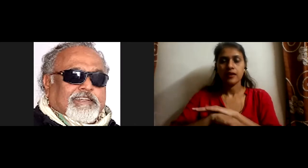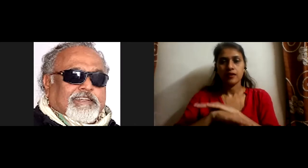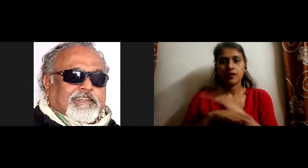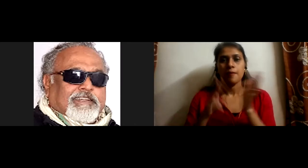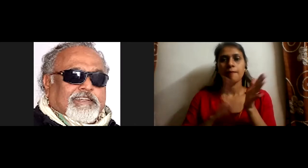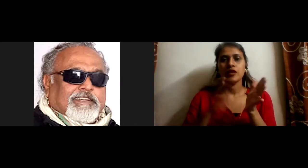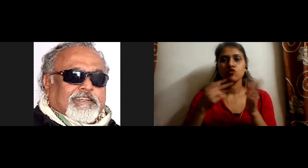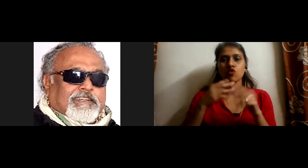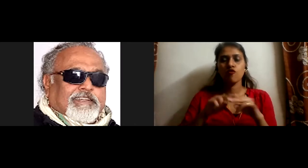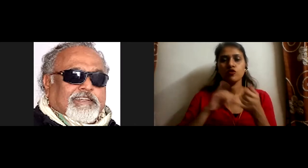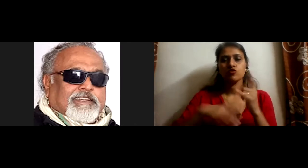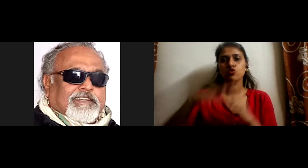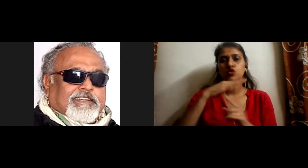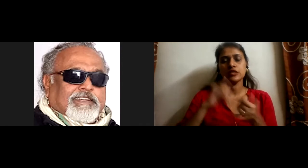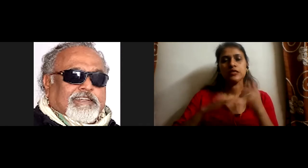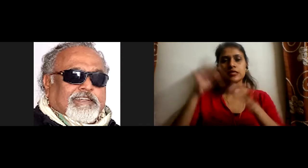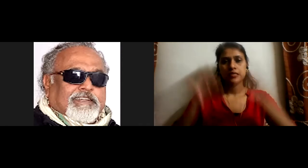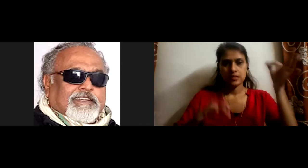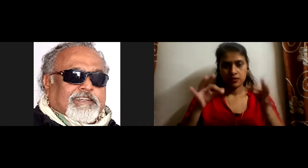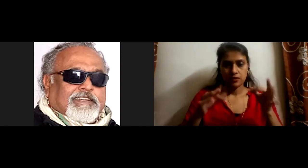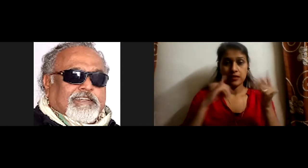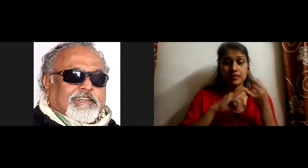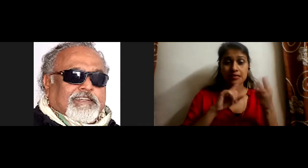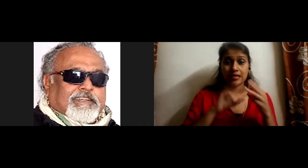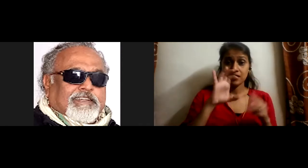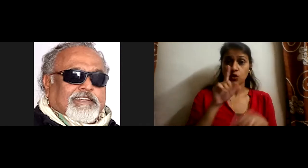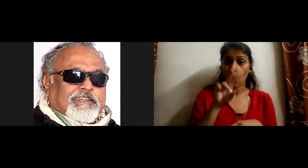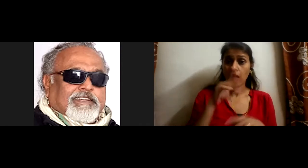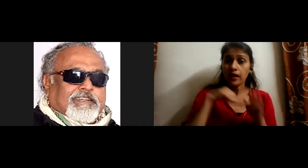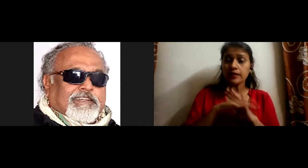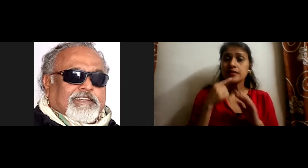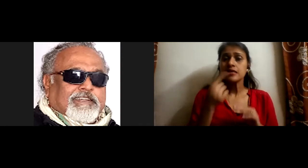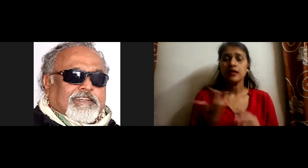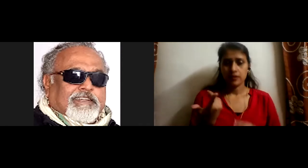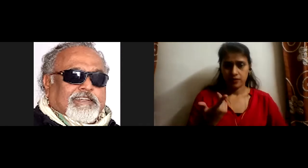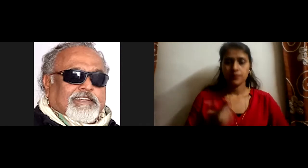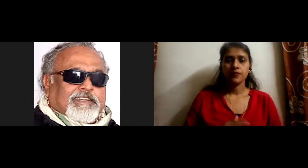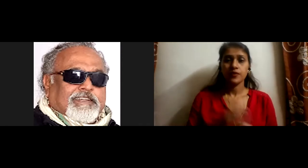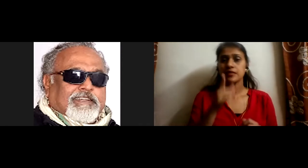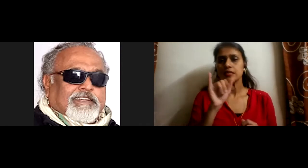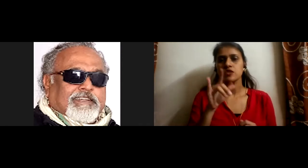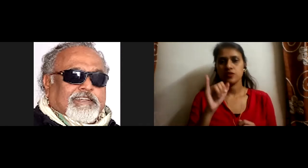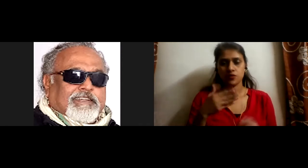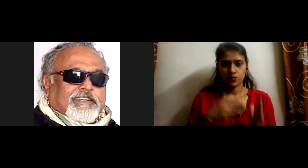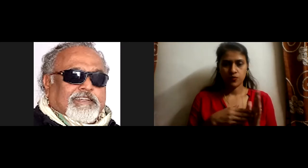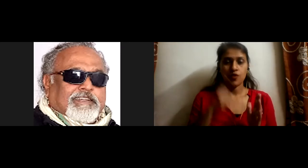a section 12 within the RPWD Act 2016 that talks about access to justice, and